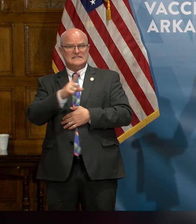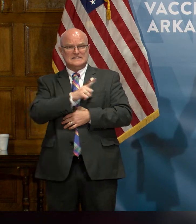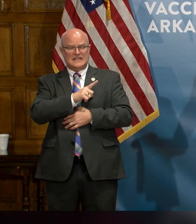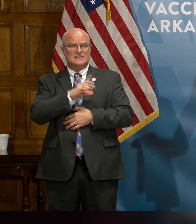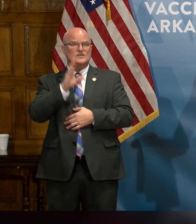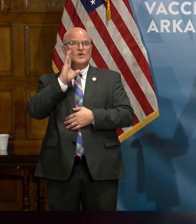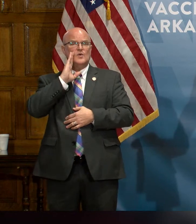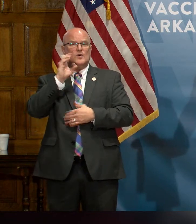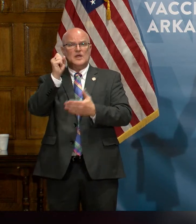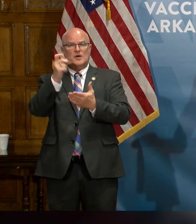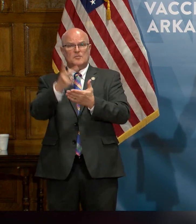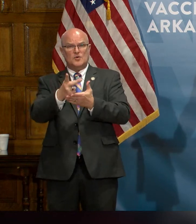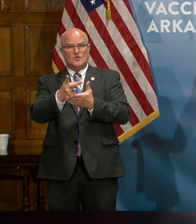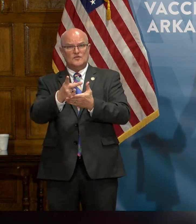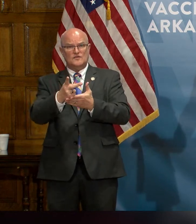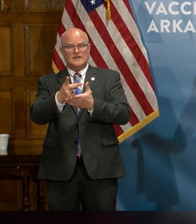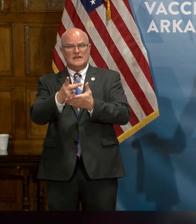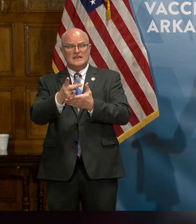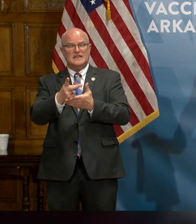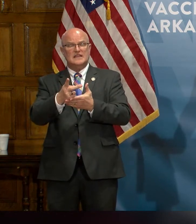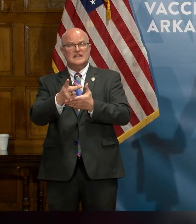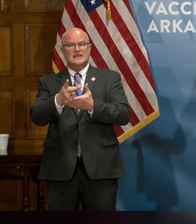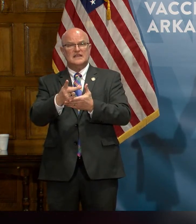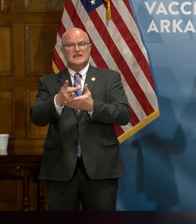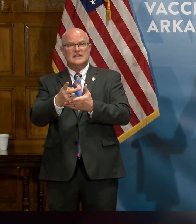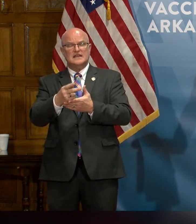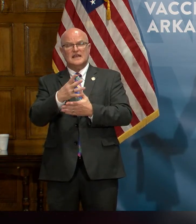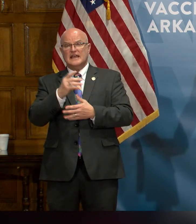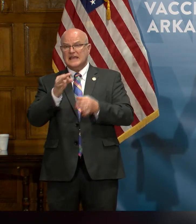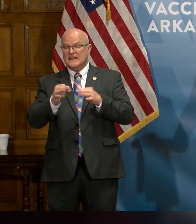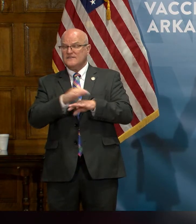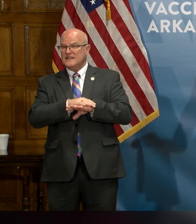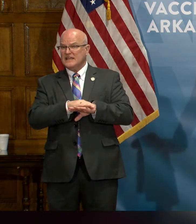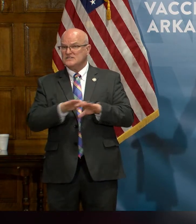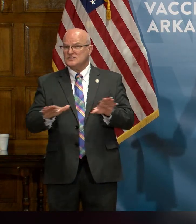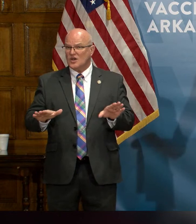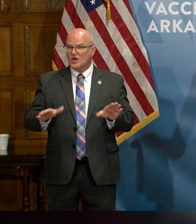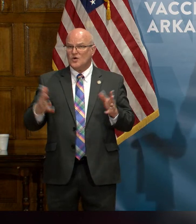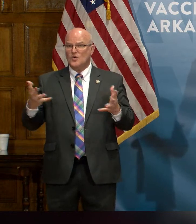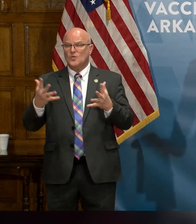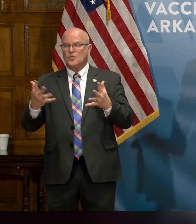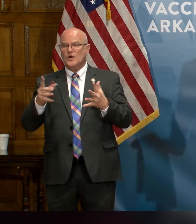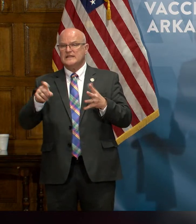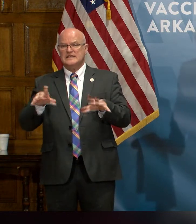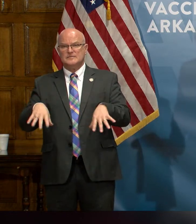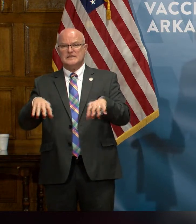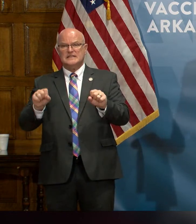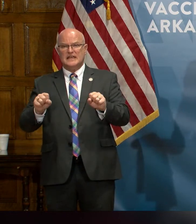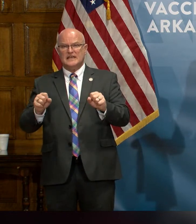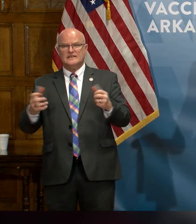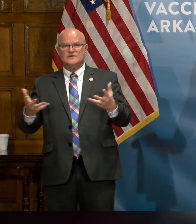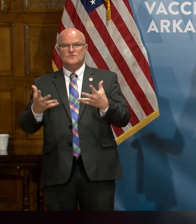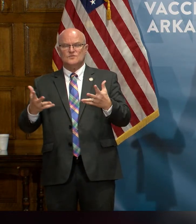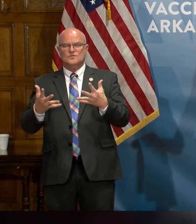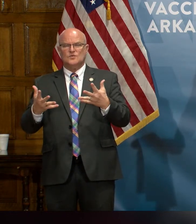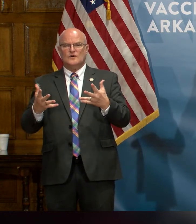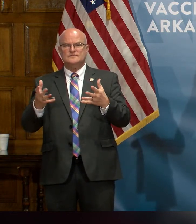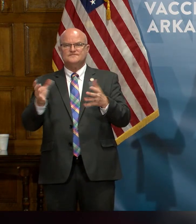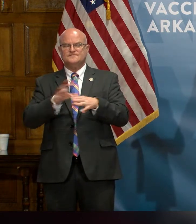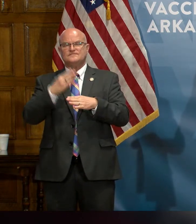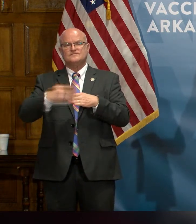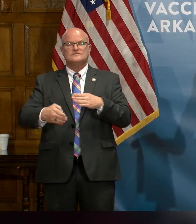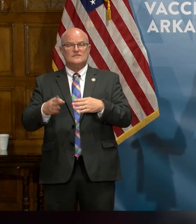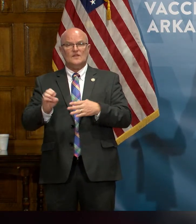is going to approve that? And is there, if they don't, what steps would need to be taken, or what would the consequences